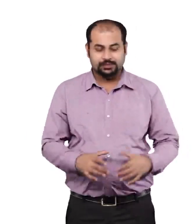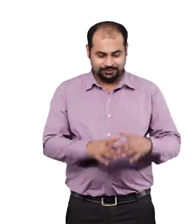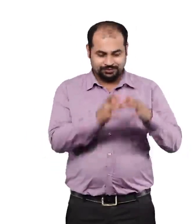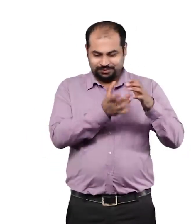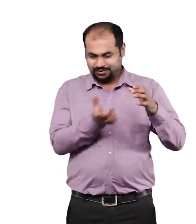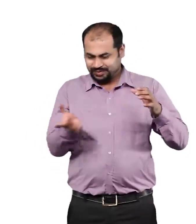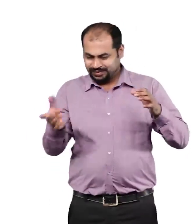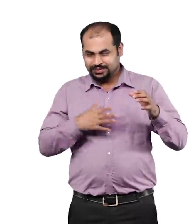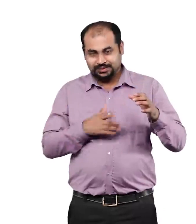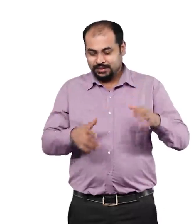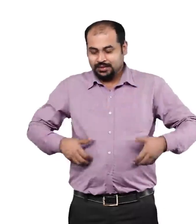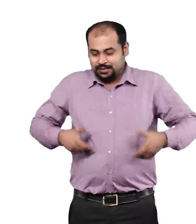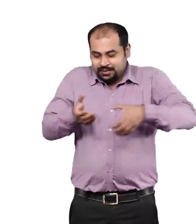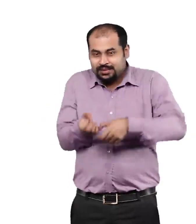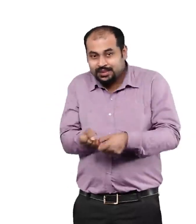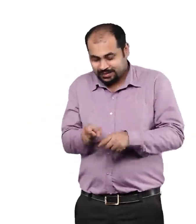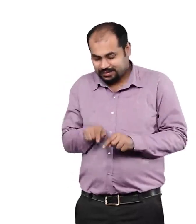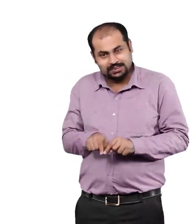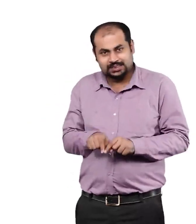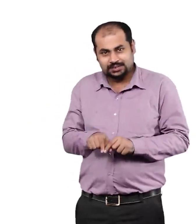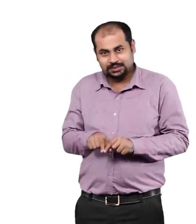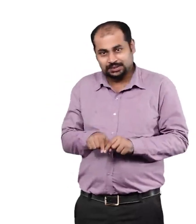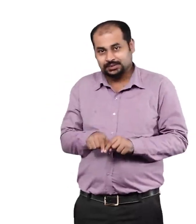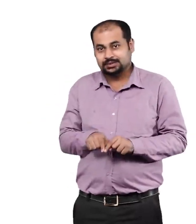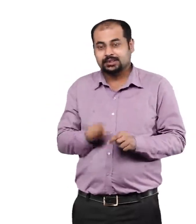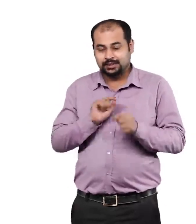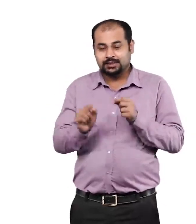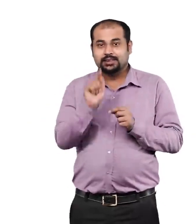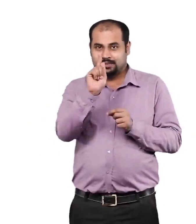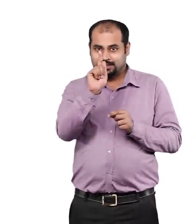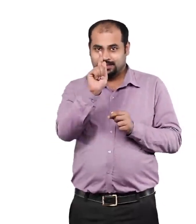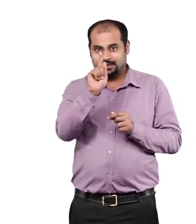Draw a banana 5 matchsticks away from the monkey.